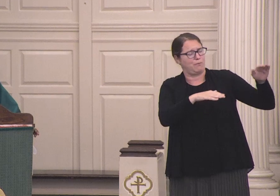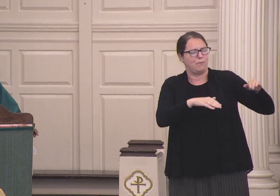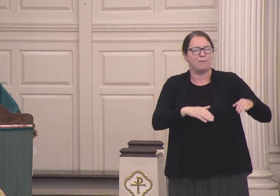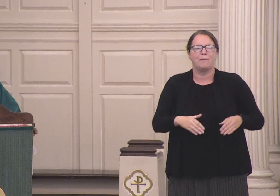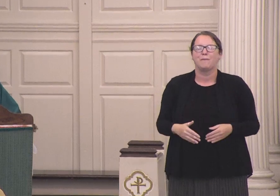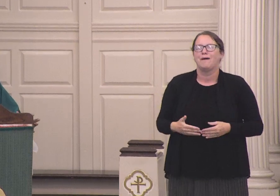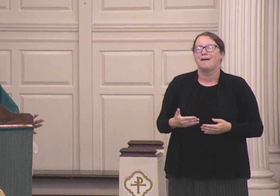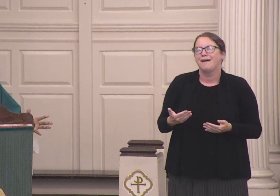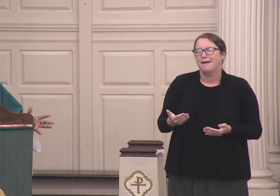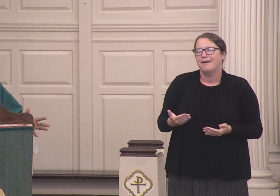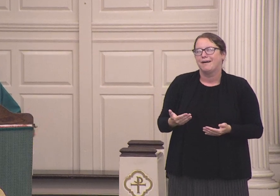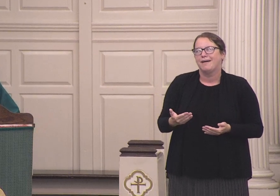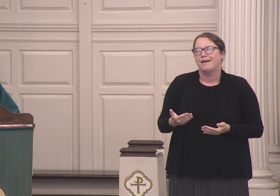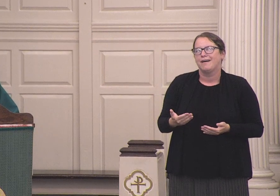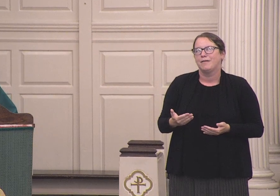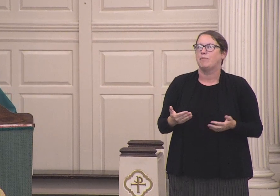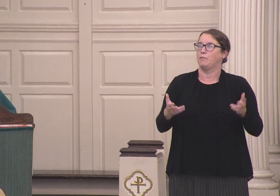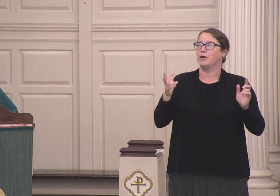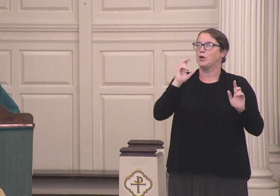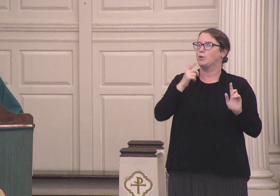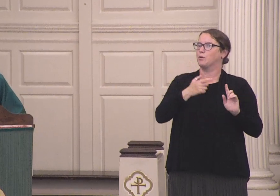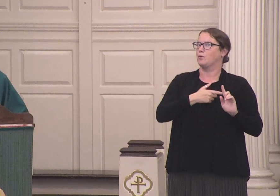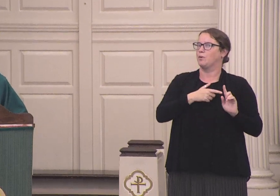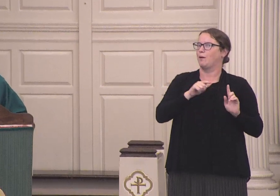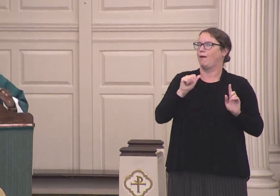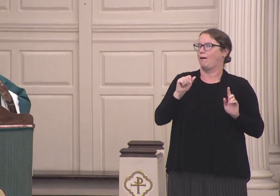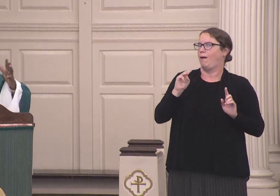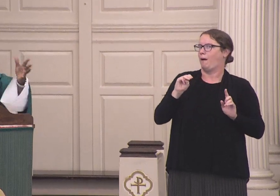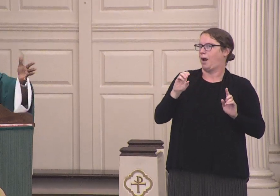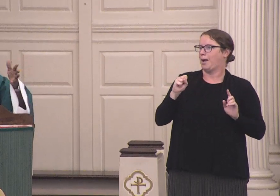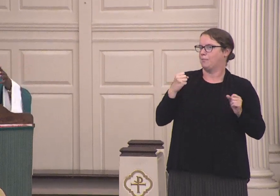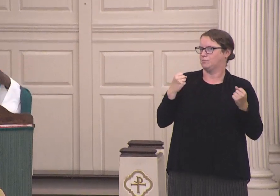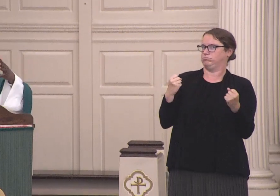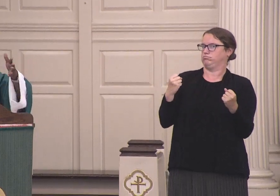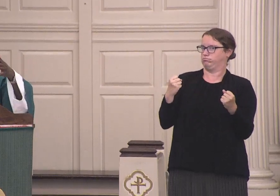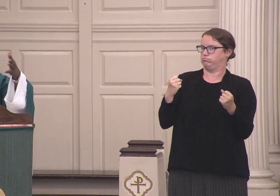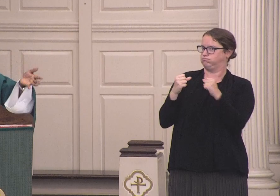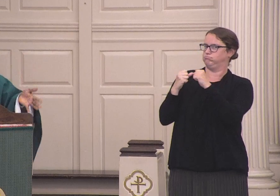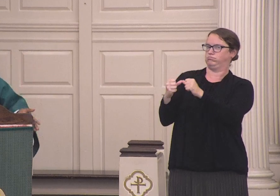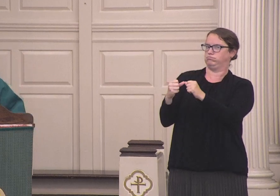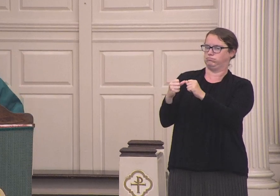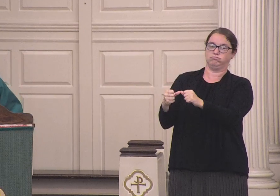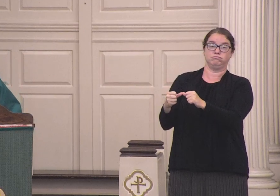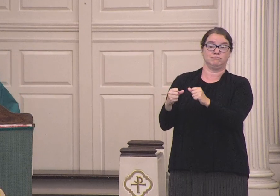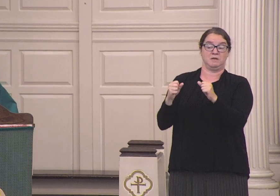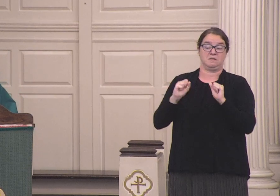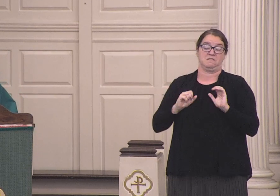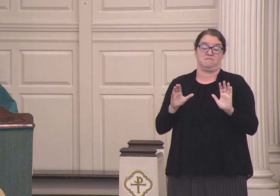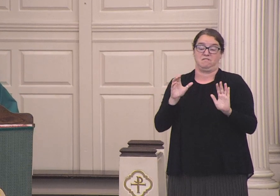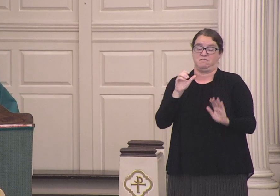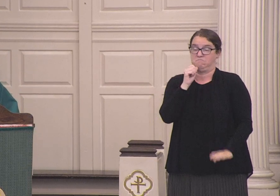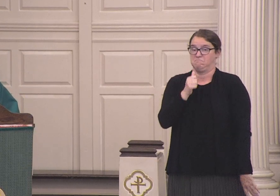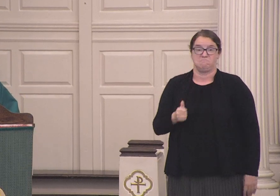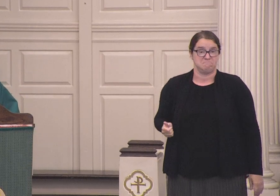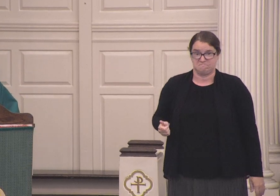But we have heard the resilience of the prophet Amos. He continued. He did not give up.